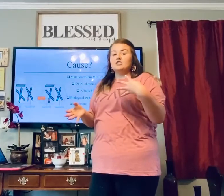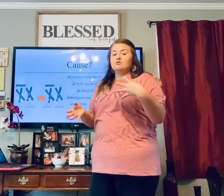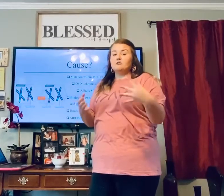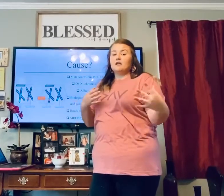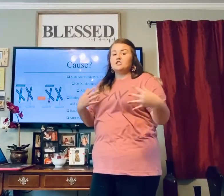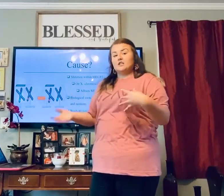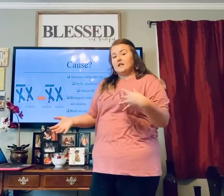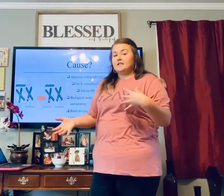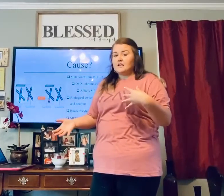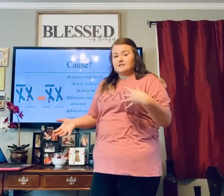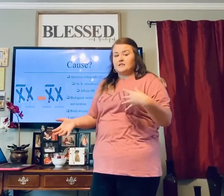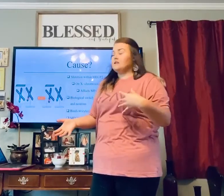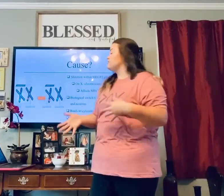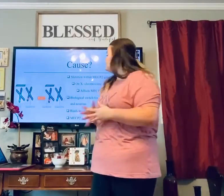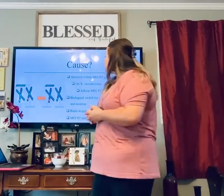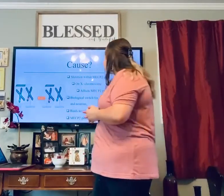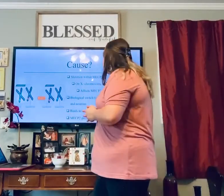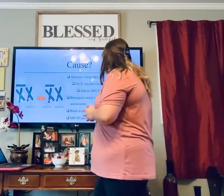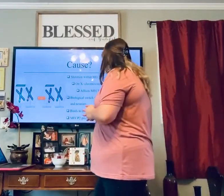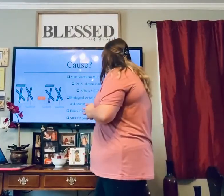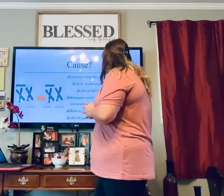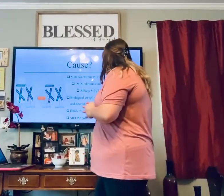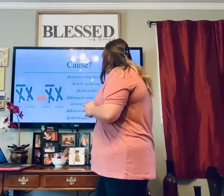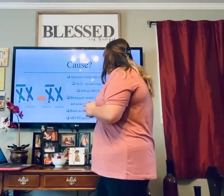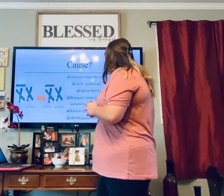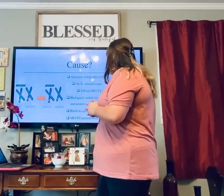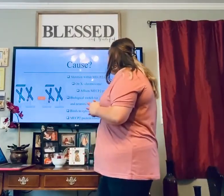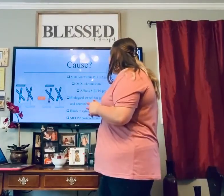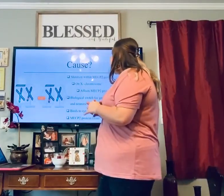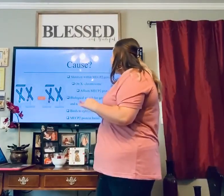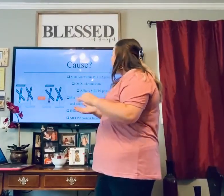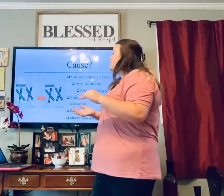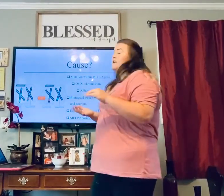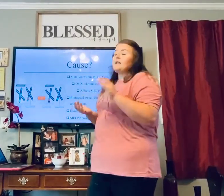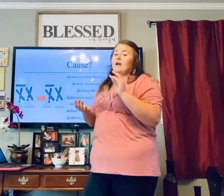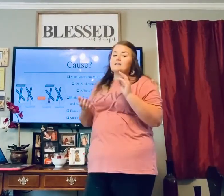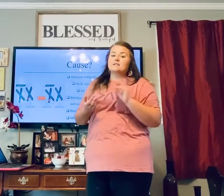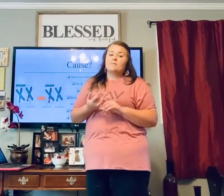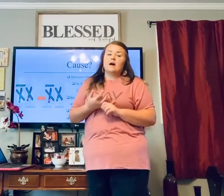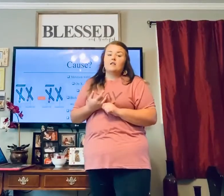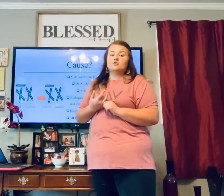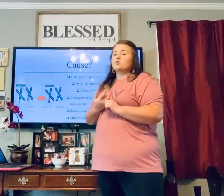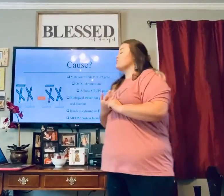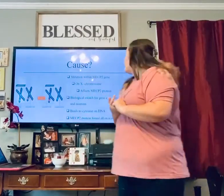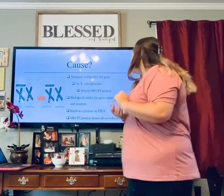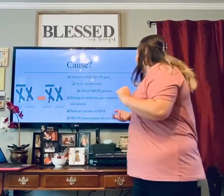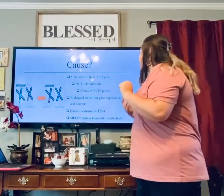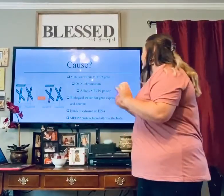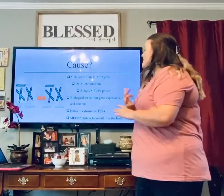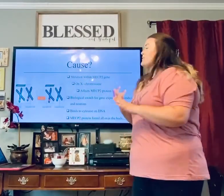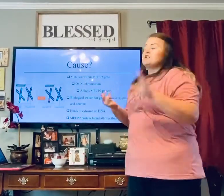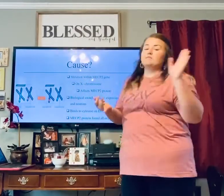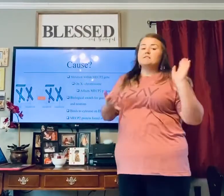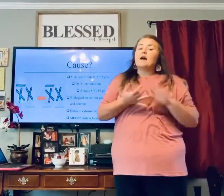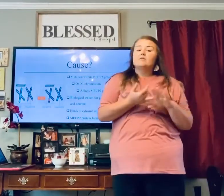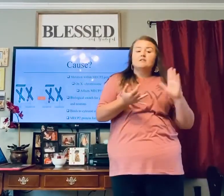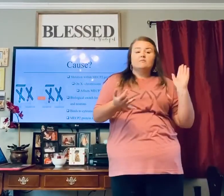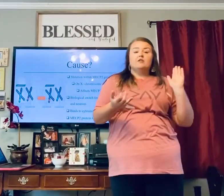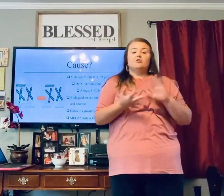you do like a genetic testing. And so this protein acts as a biological switch for gene expression, metabolism, and